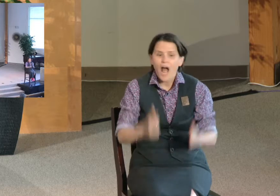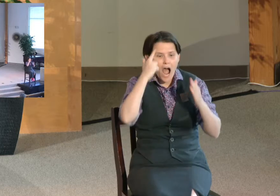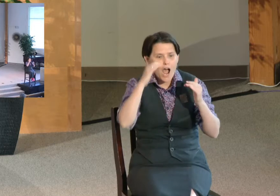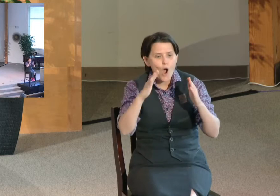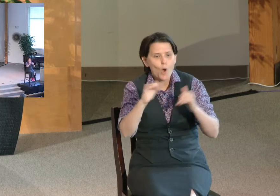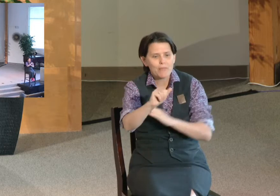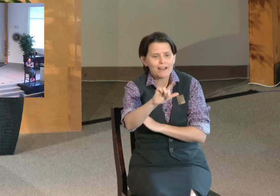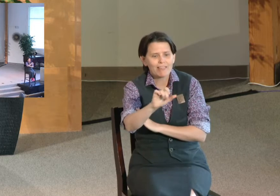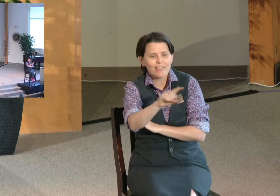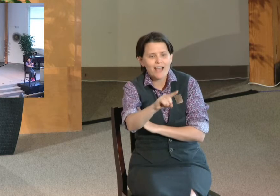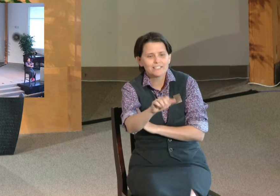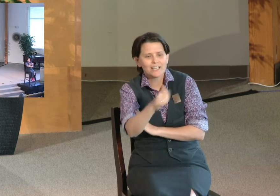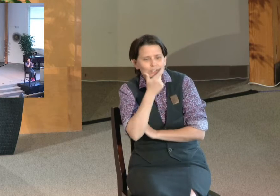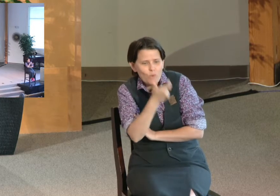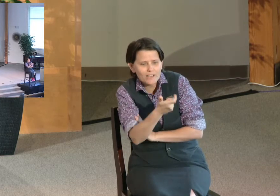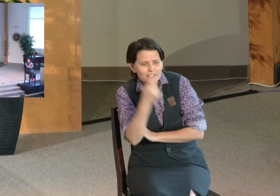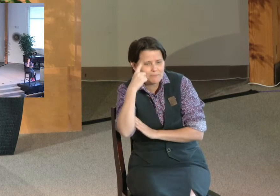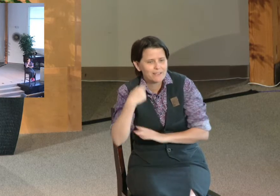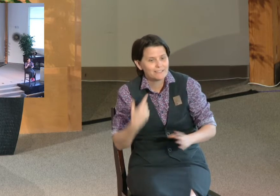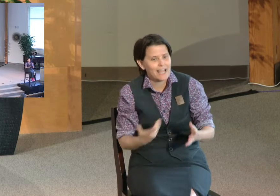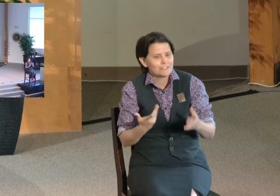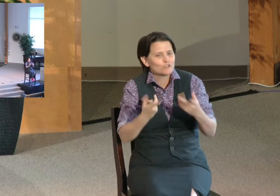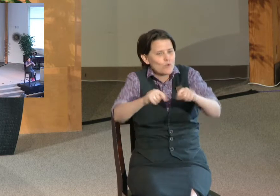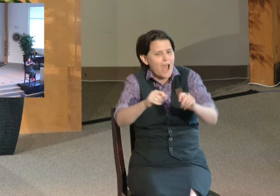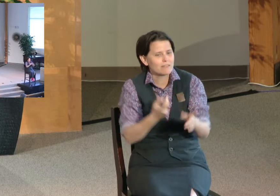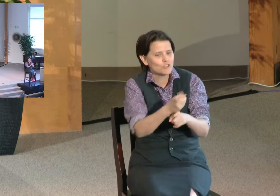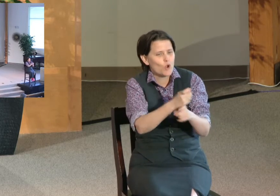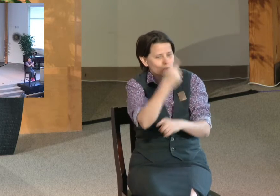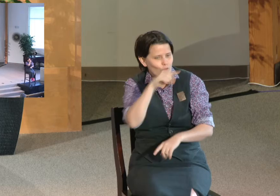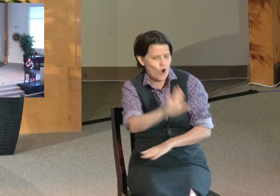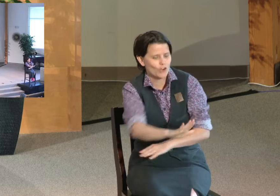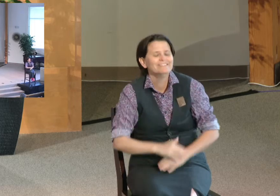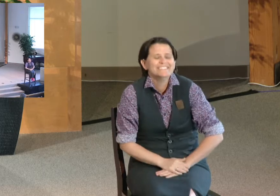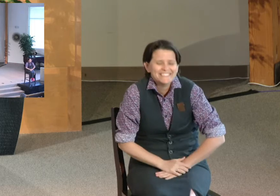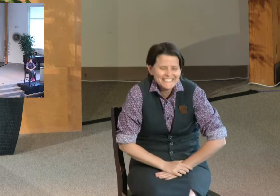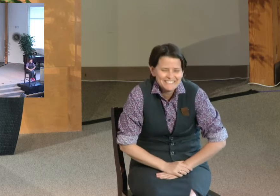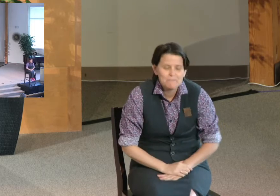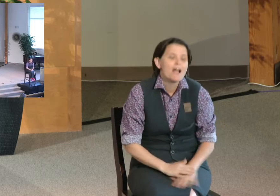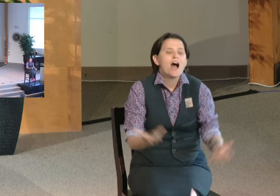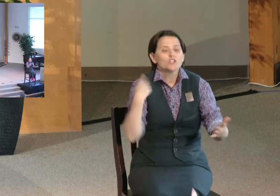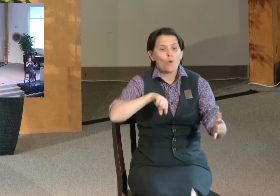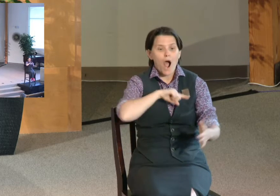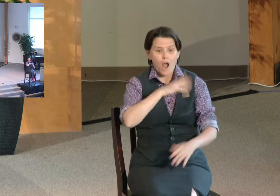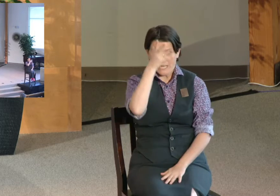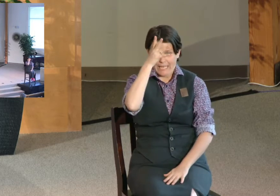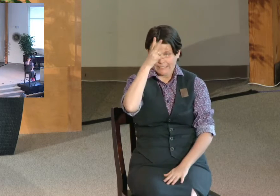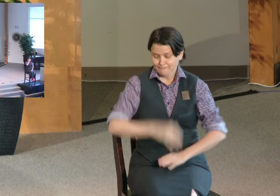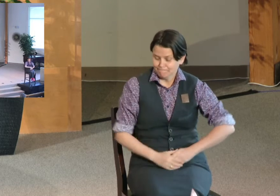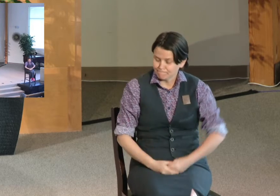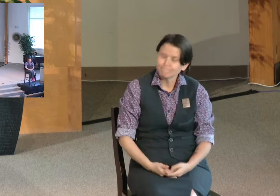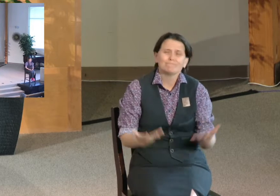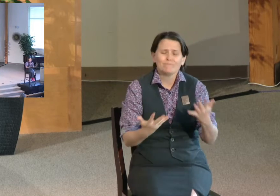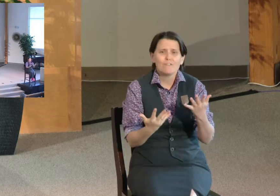So our dads, you know, for most of us, when we were little, he was like our hero,